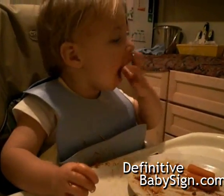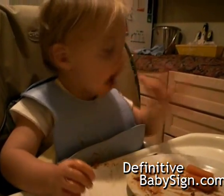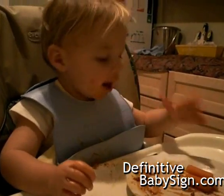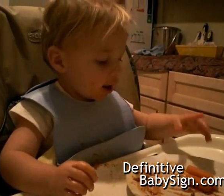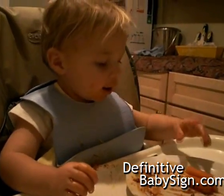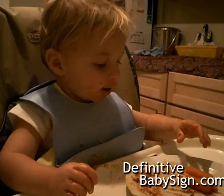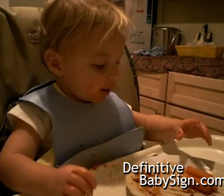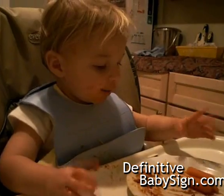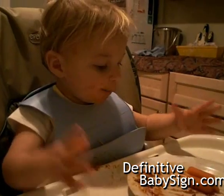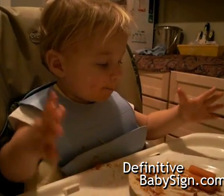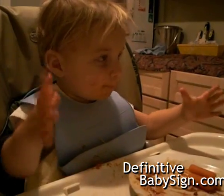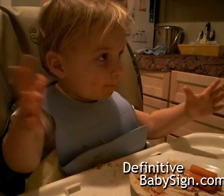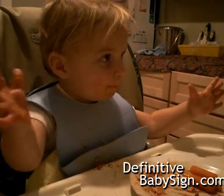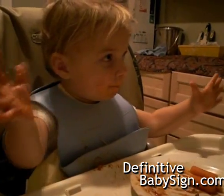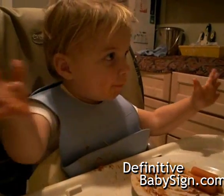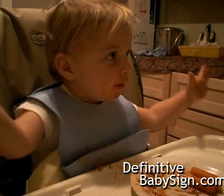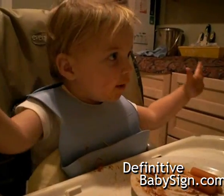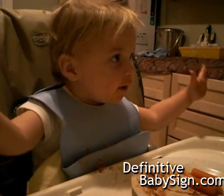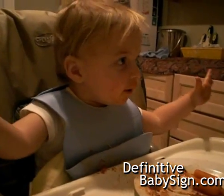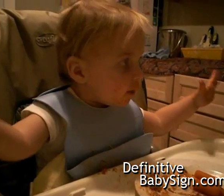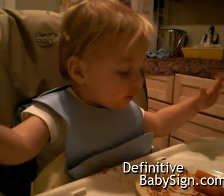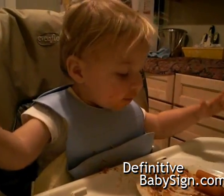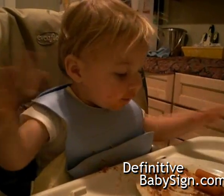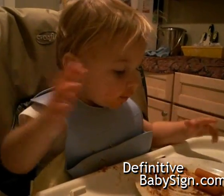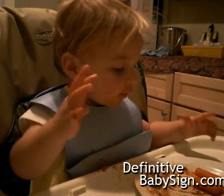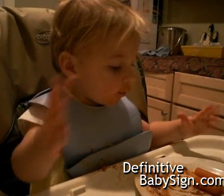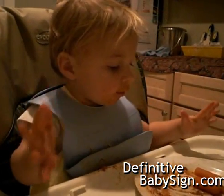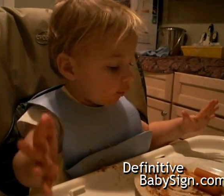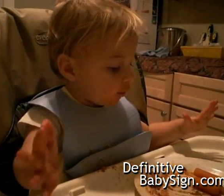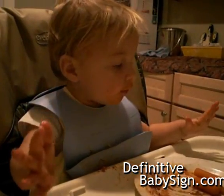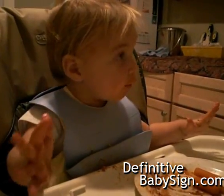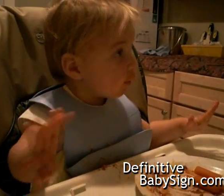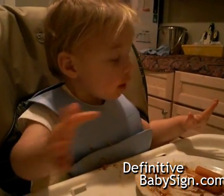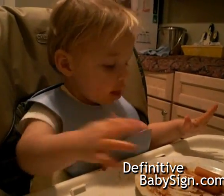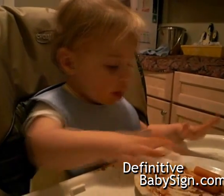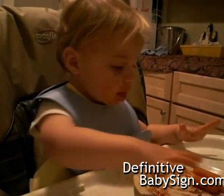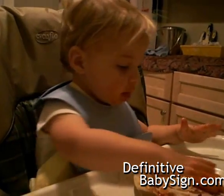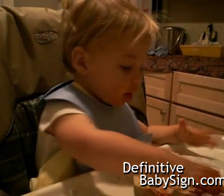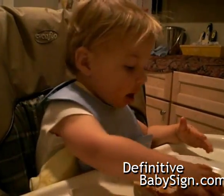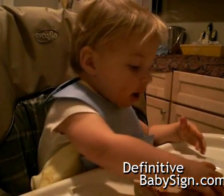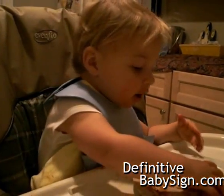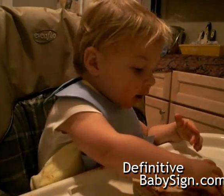You're welcome. Are they big? Really? They're baby carrots.